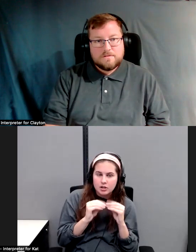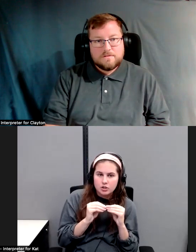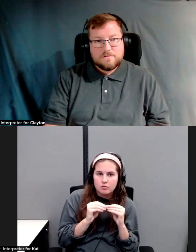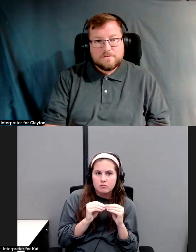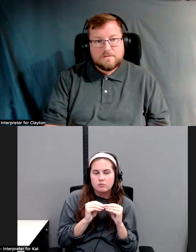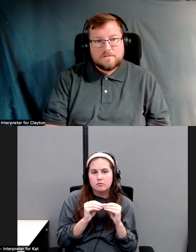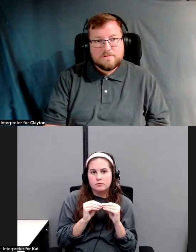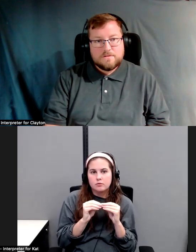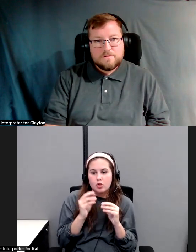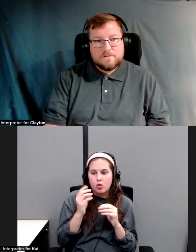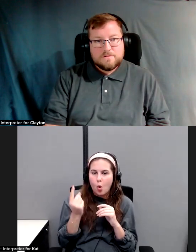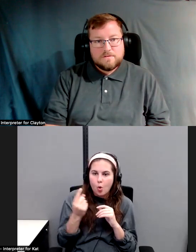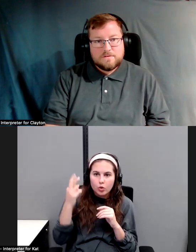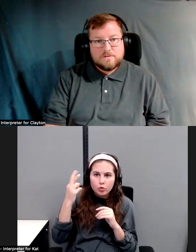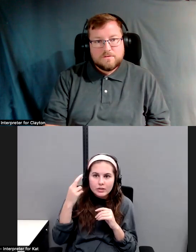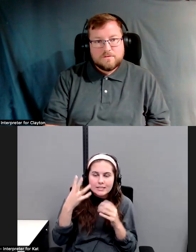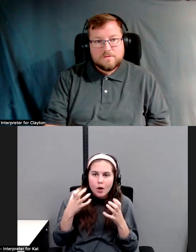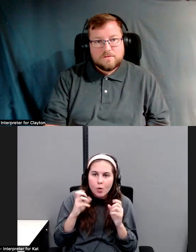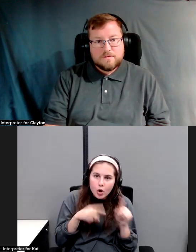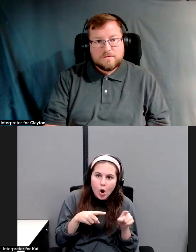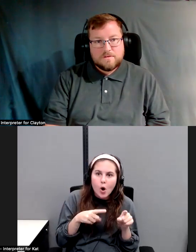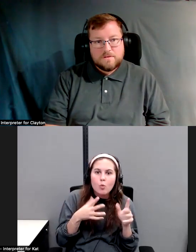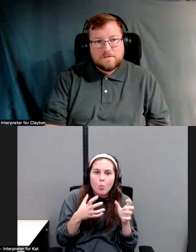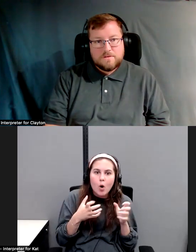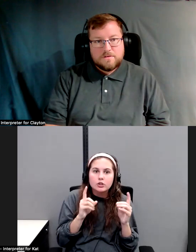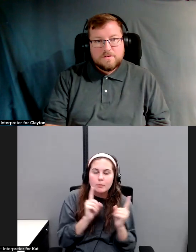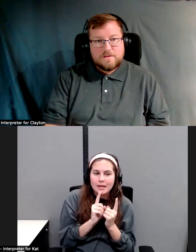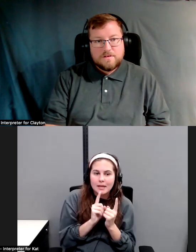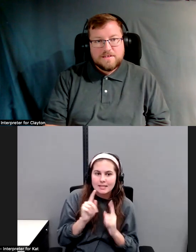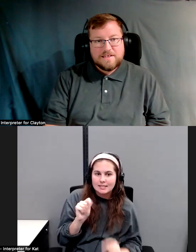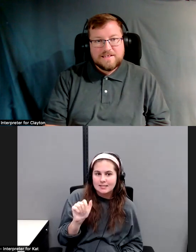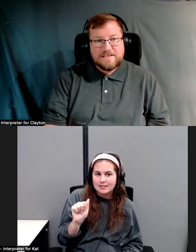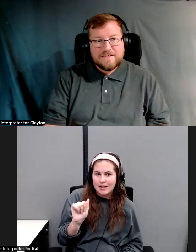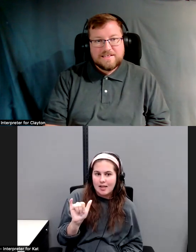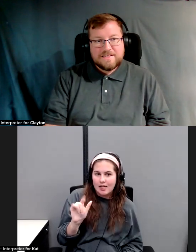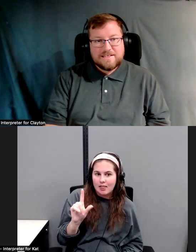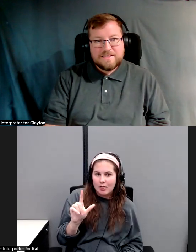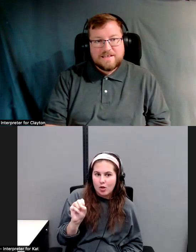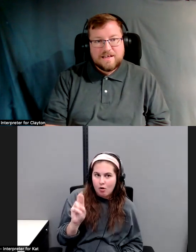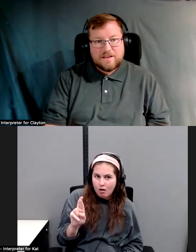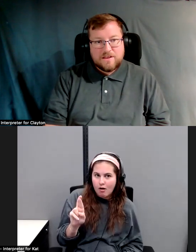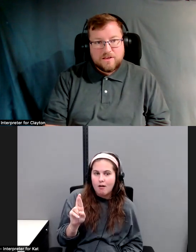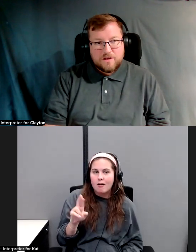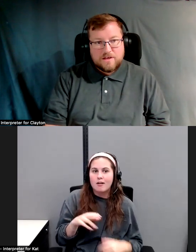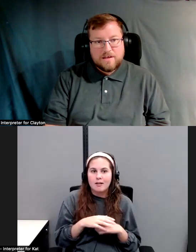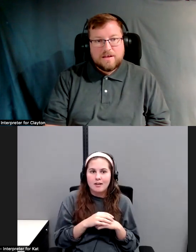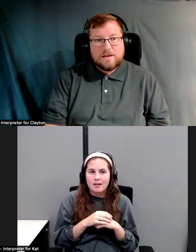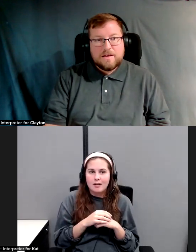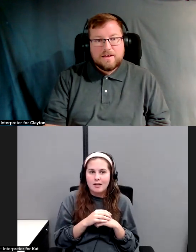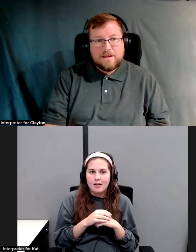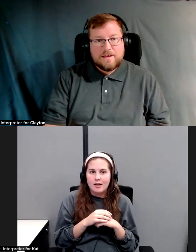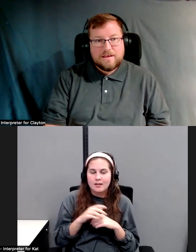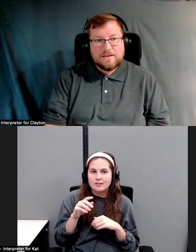was going because I wanted to meet Tyler Hines. As everybody knows, Tyler Hines